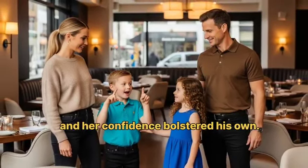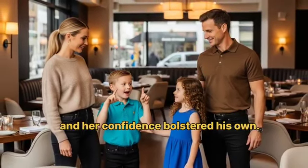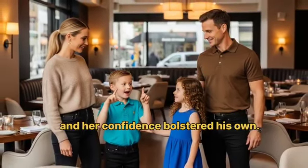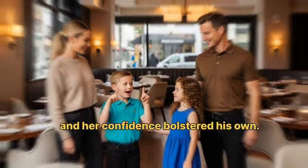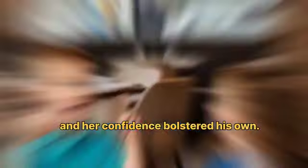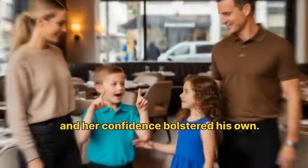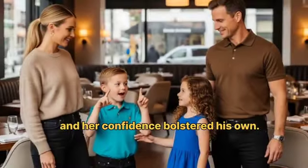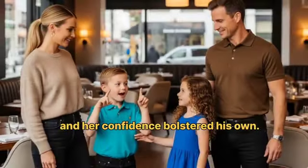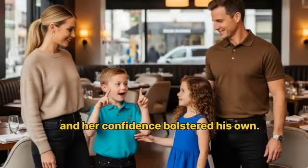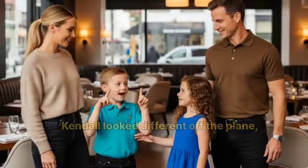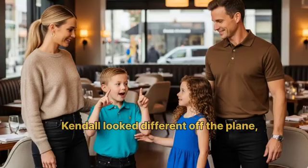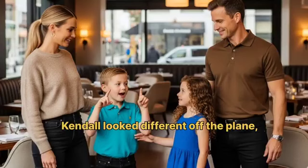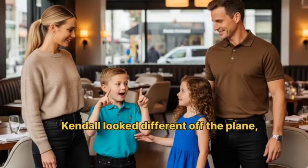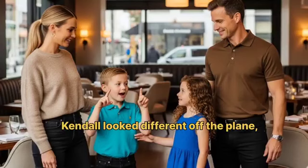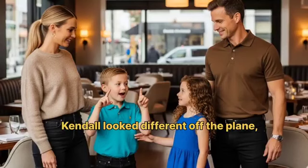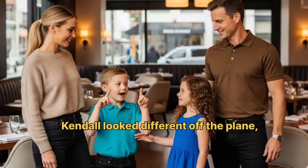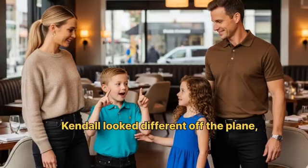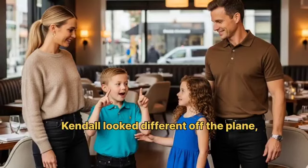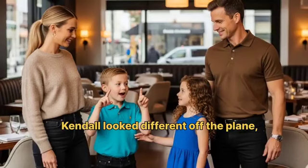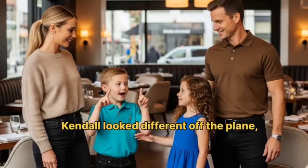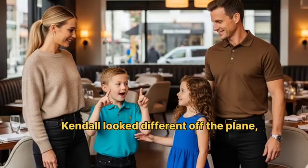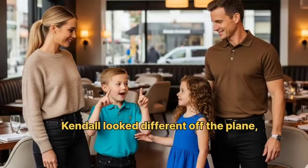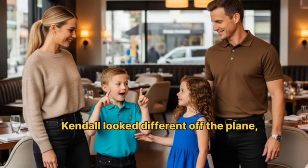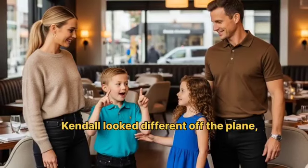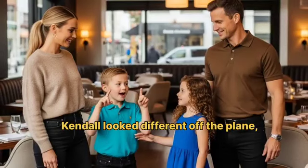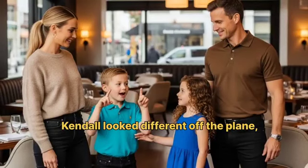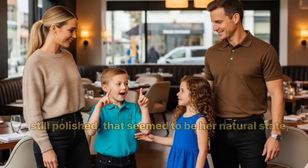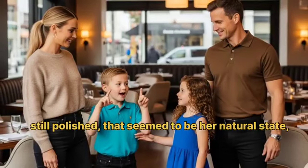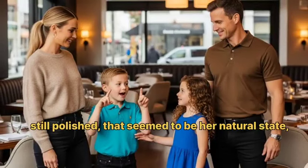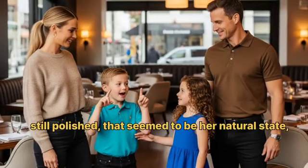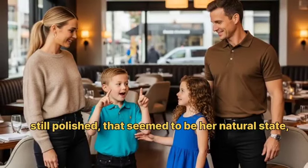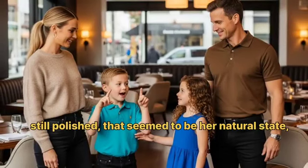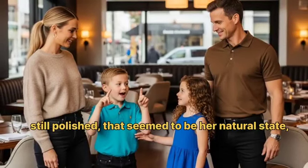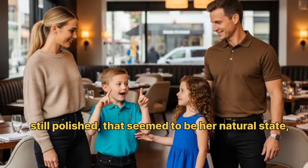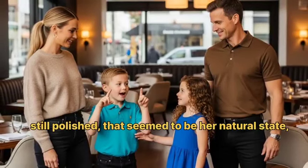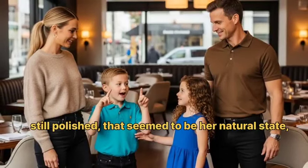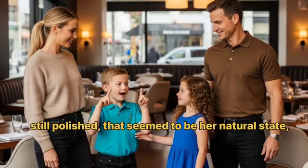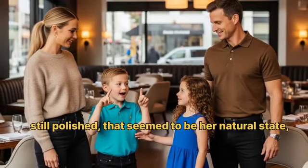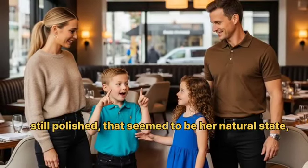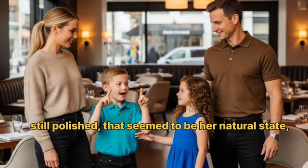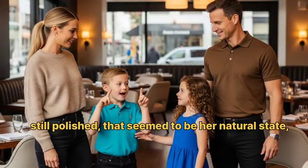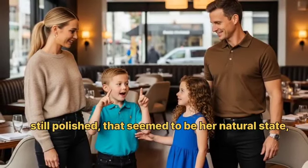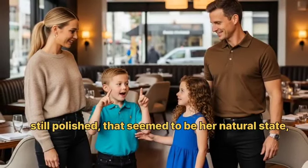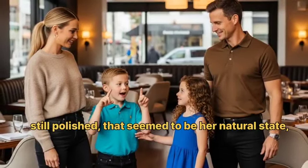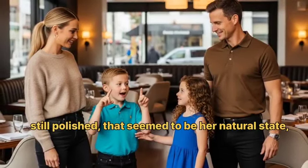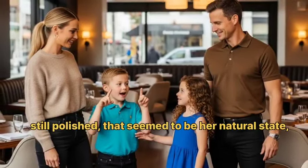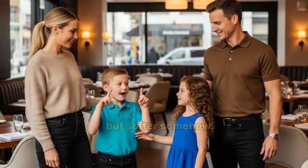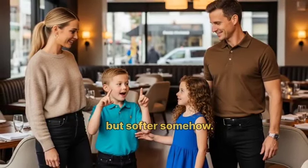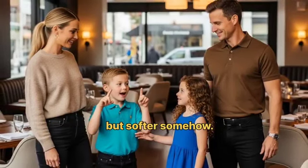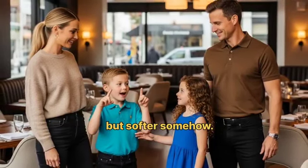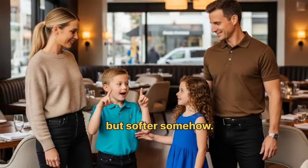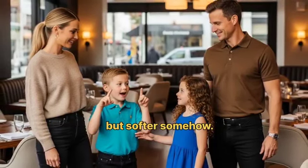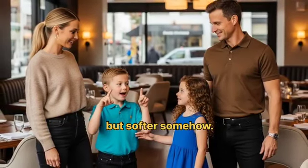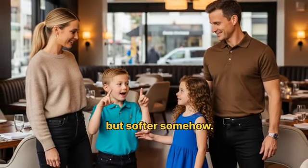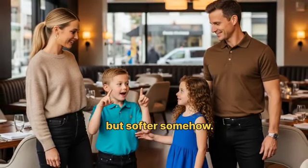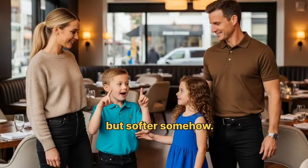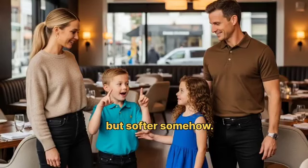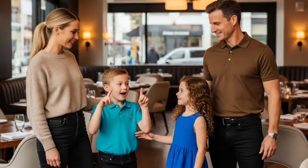own. Kendall looked different off the plane. Still polished, that seemed to be her natural state, but softer somehow. She